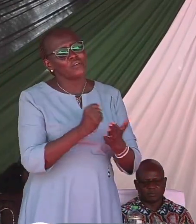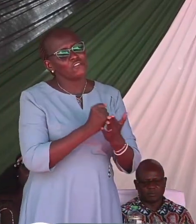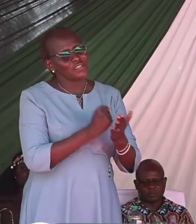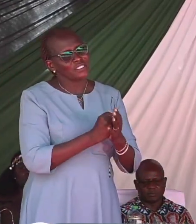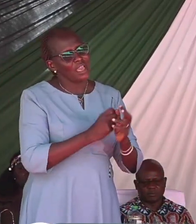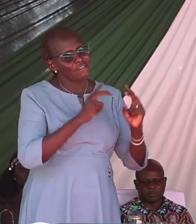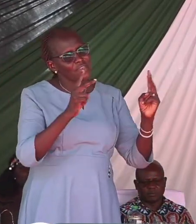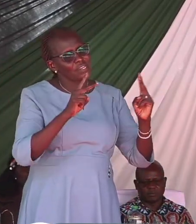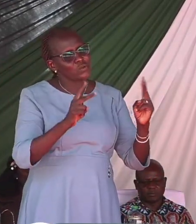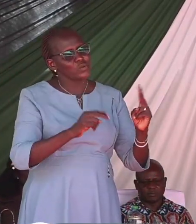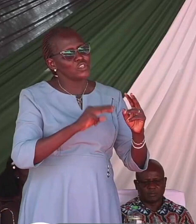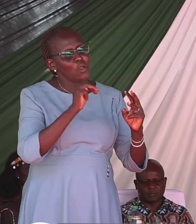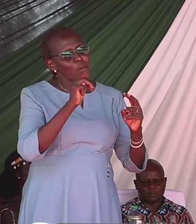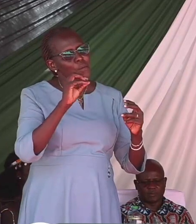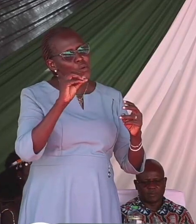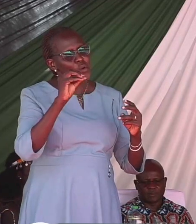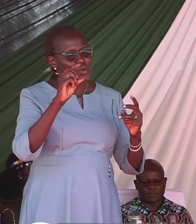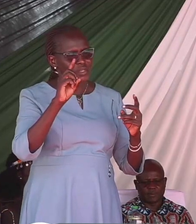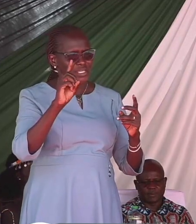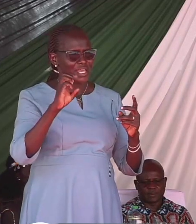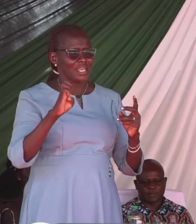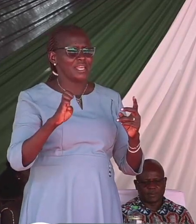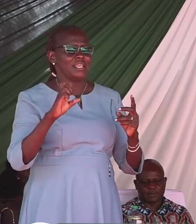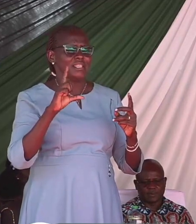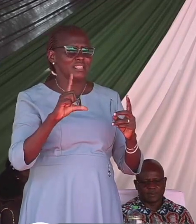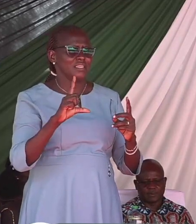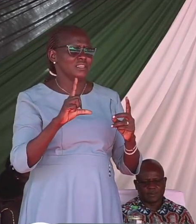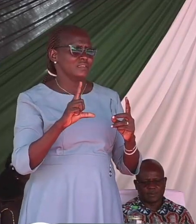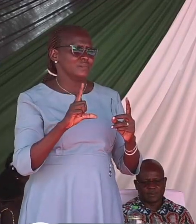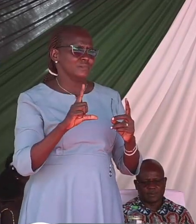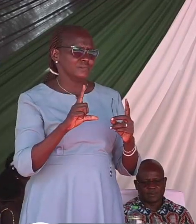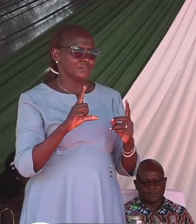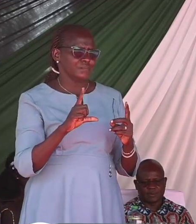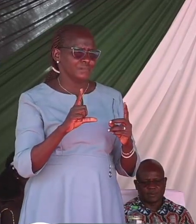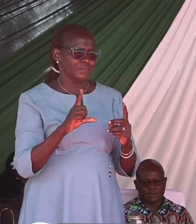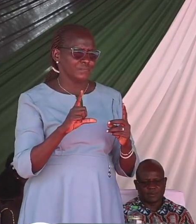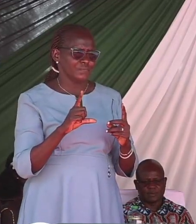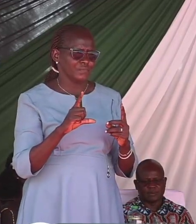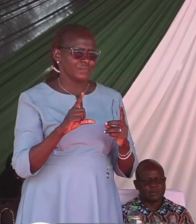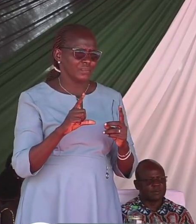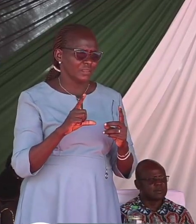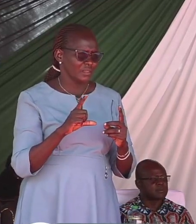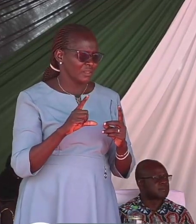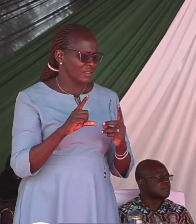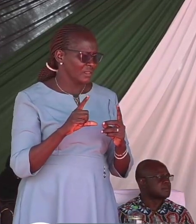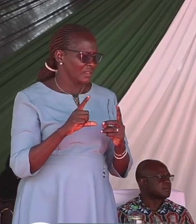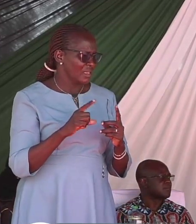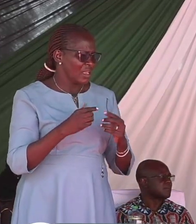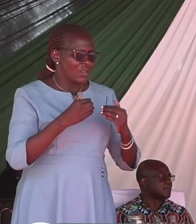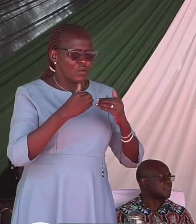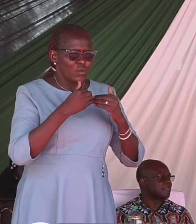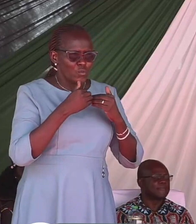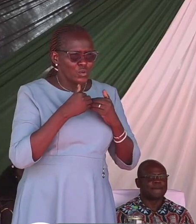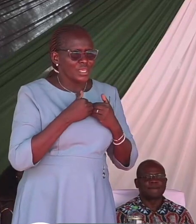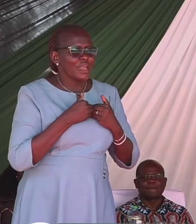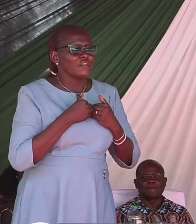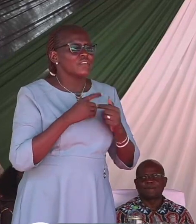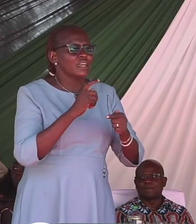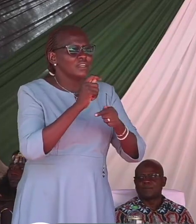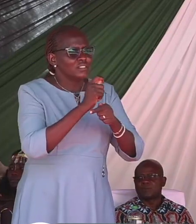model that is introduced by the EDU. Being hurried, we have also the